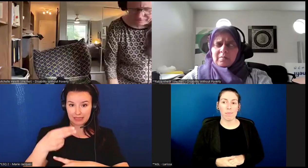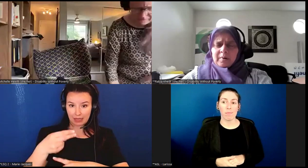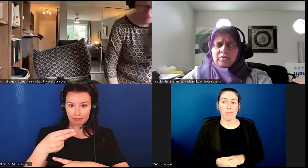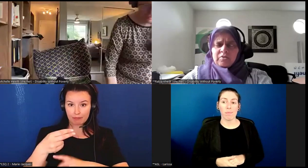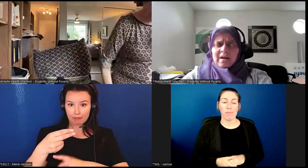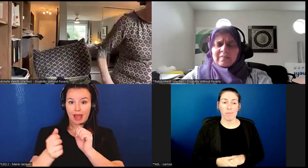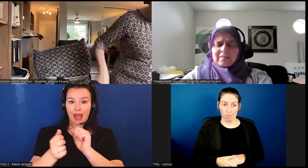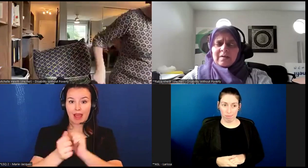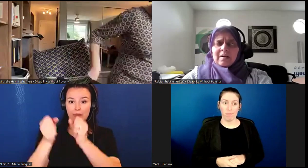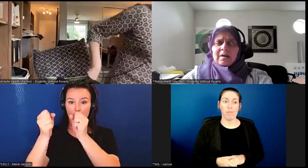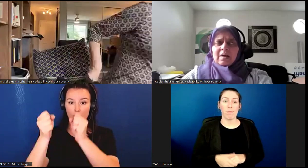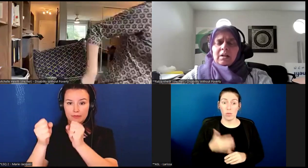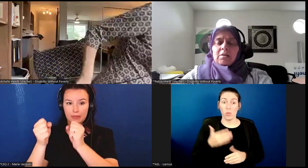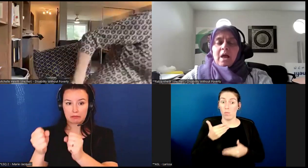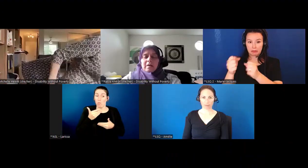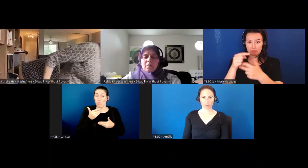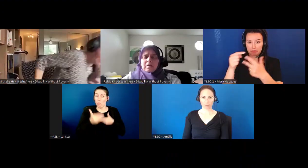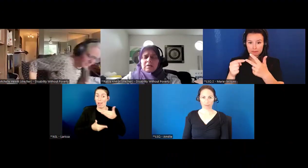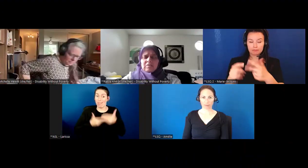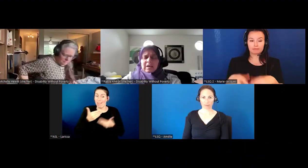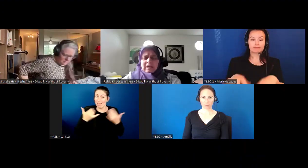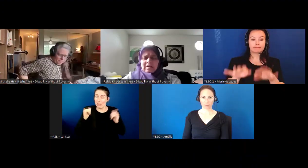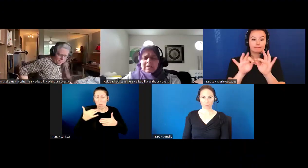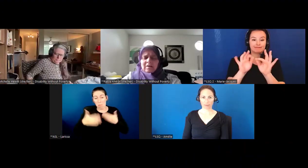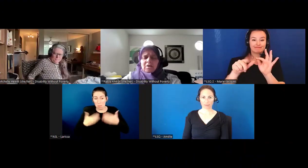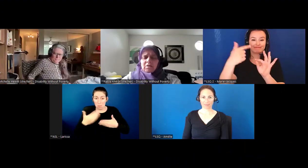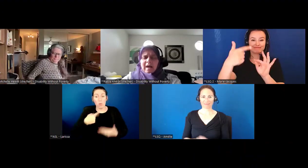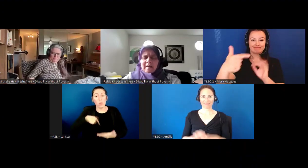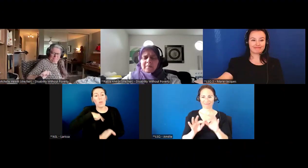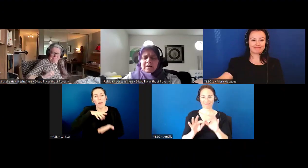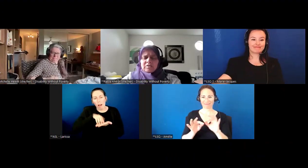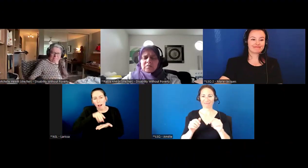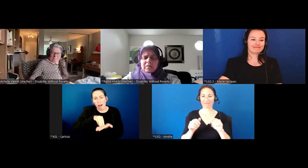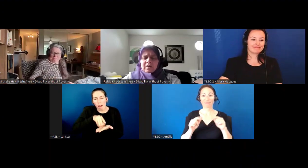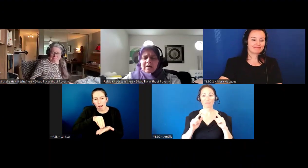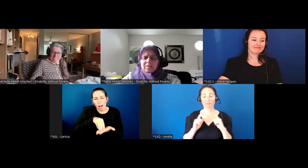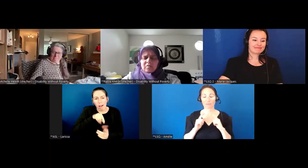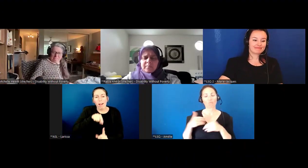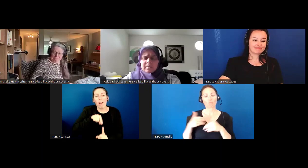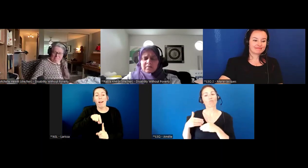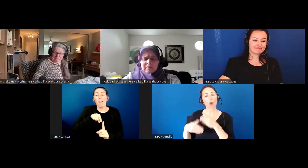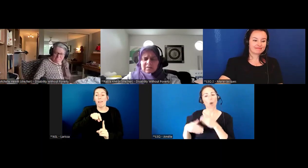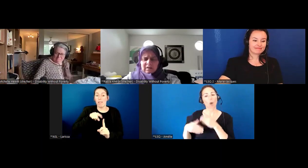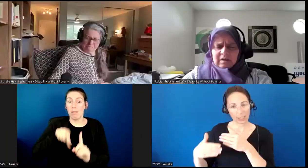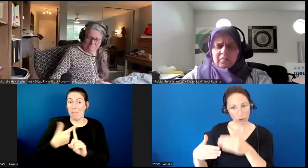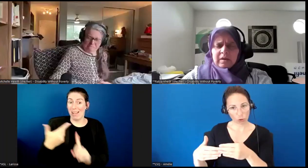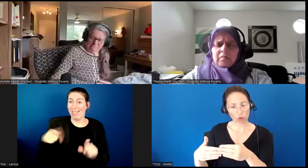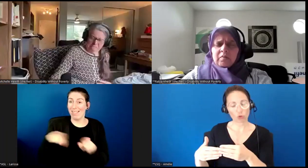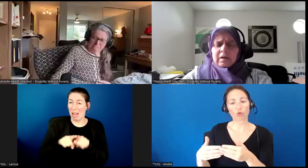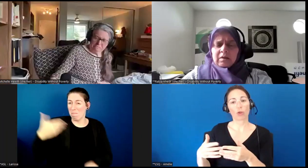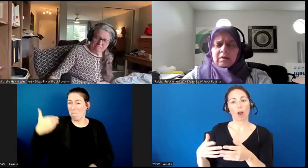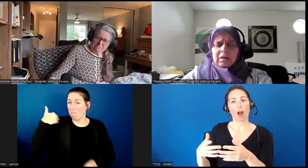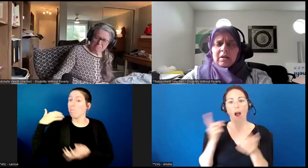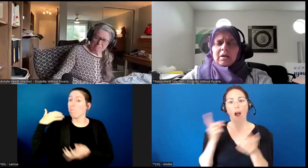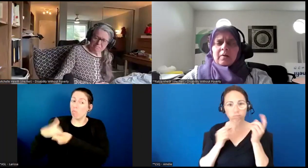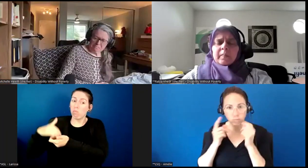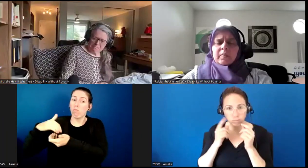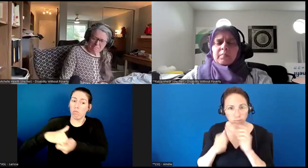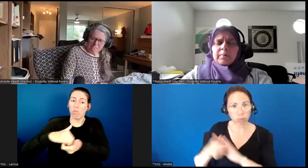about the process, like we did in collaboration with others previously, we